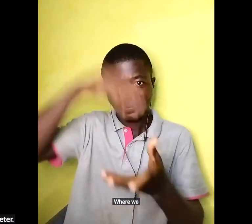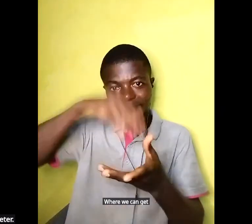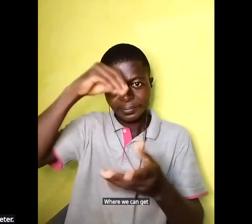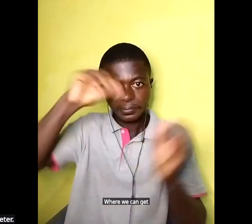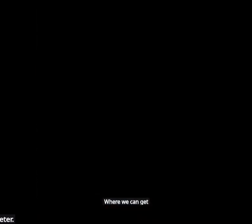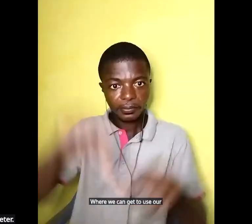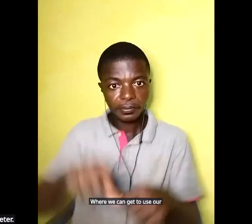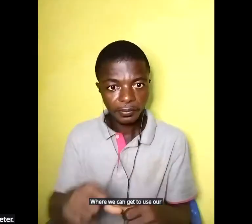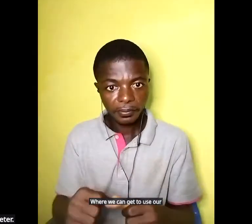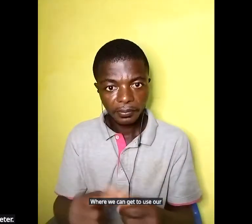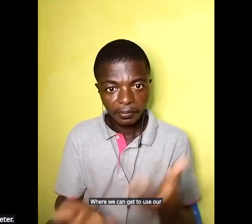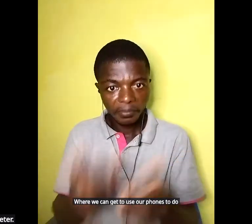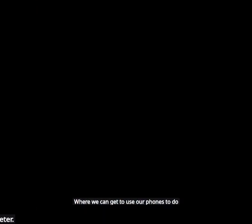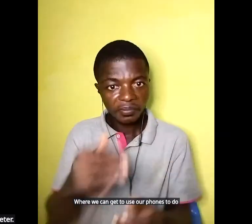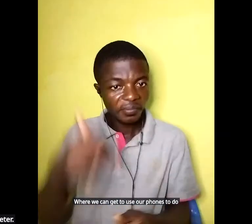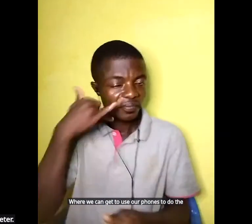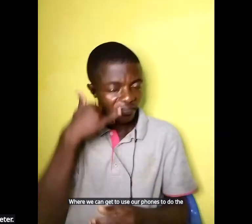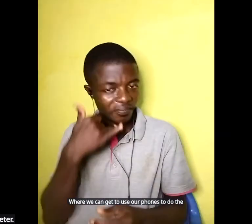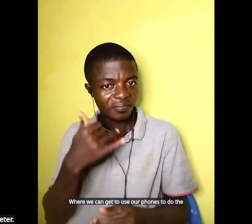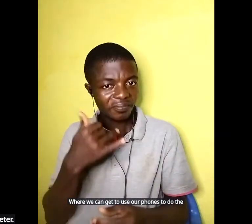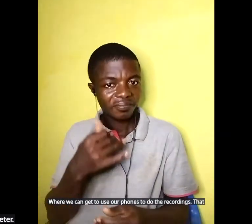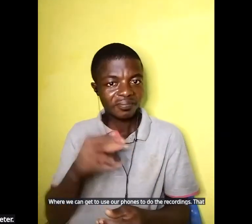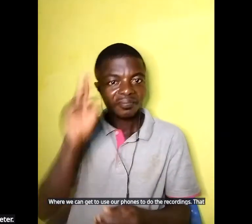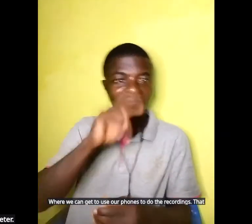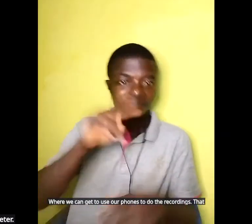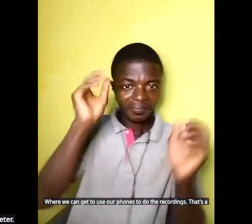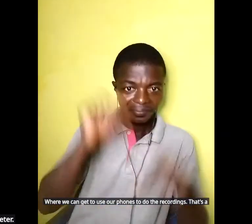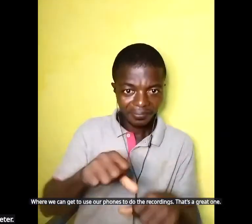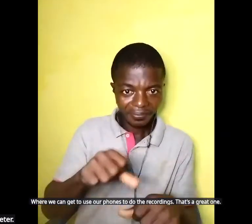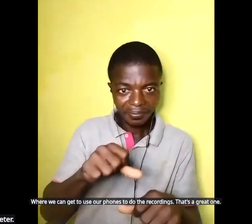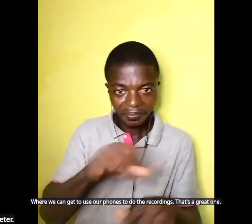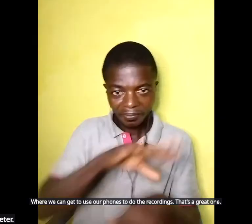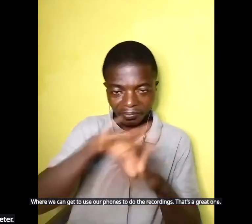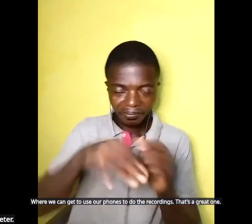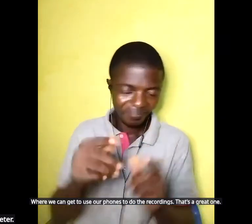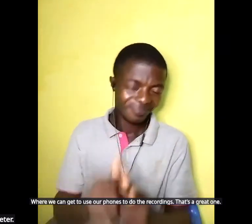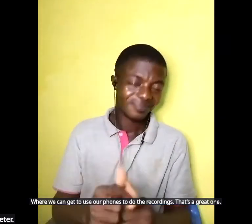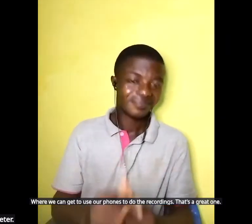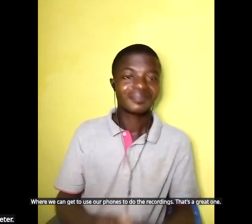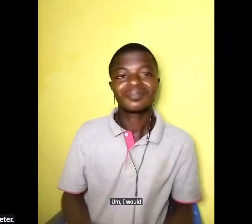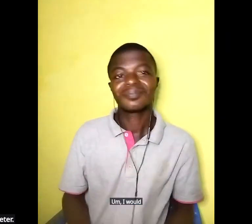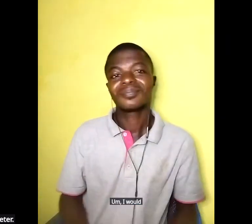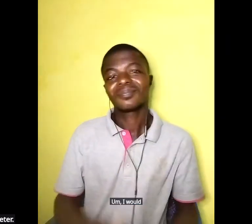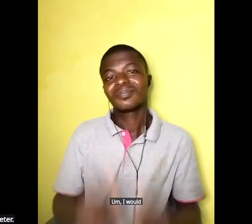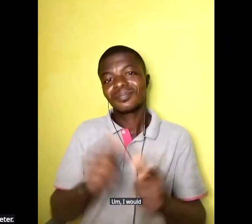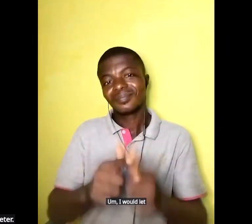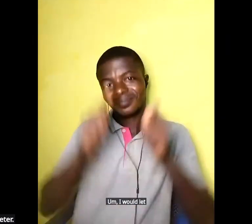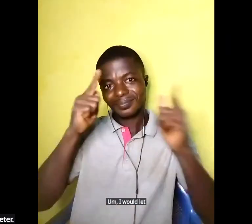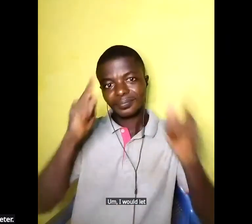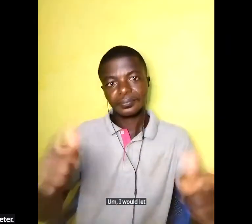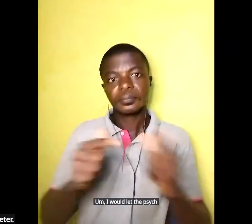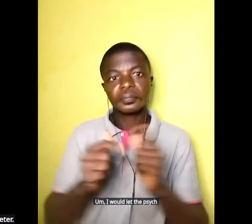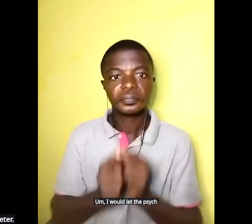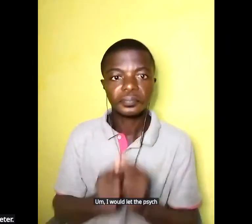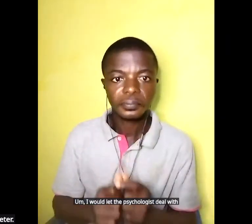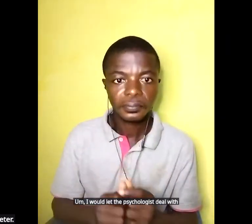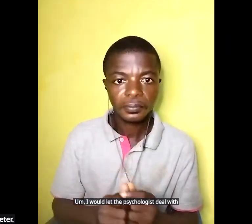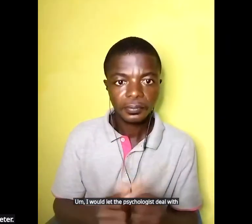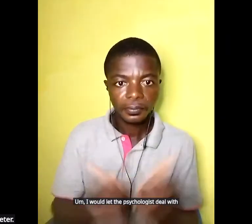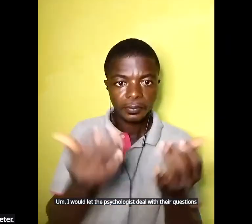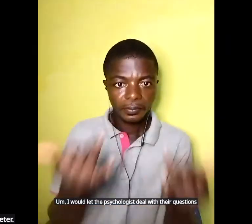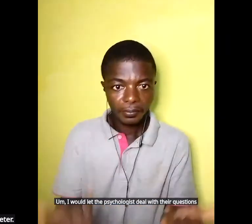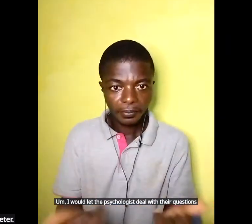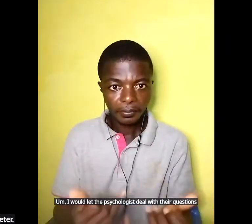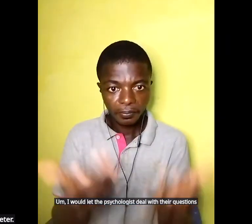our phones to do the recordings. That's a great one. I would let the psychologists deal with their questions.